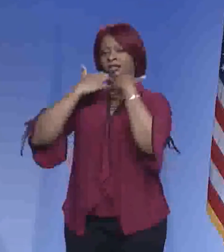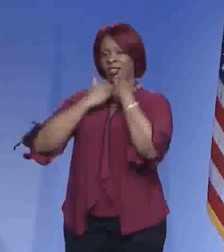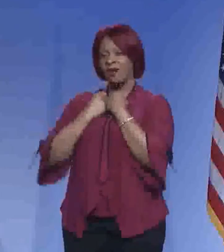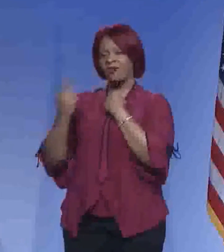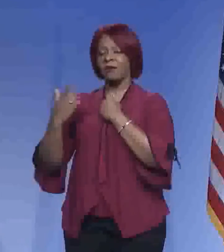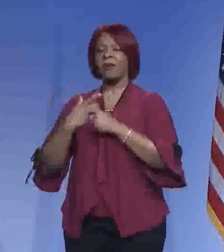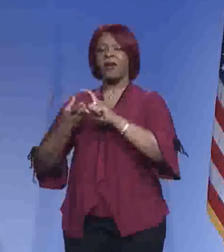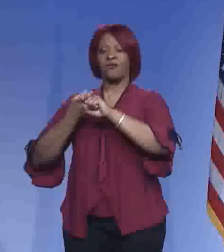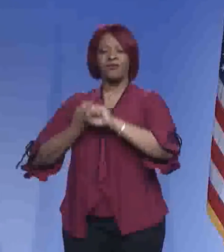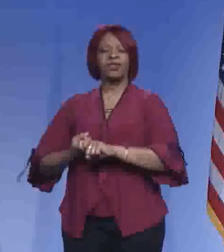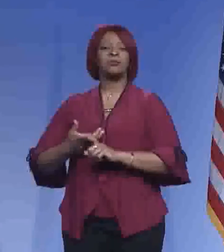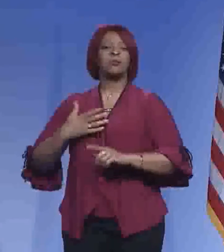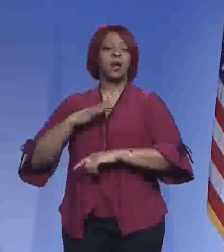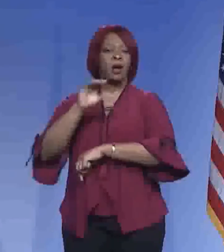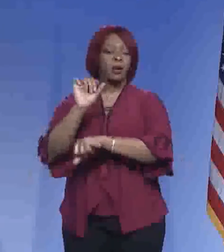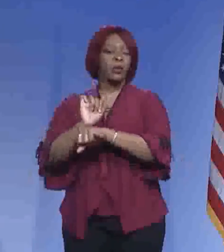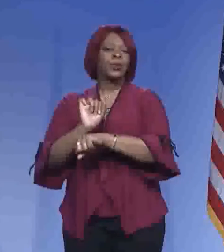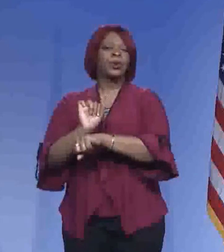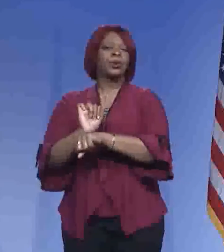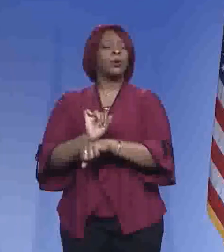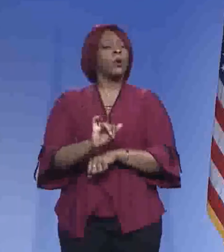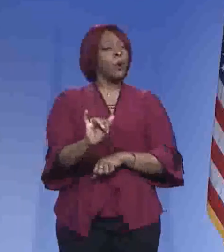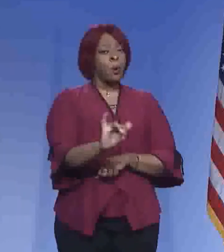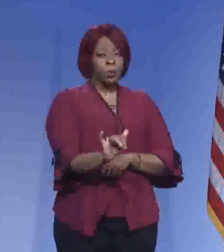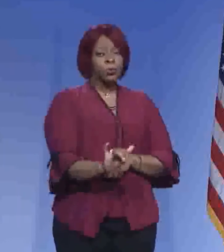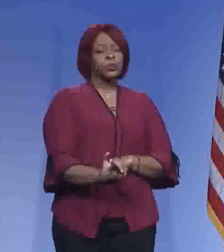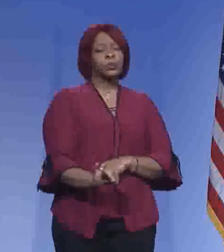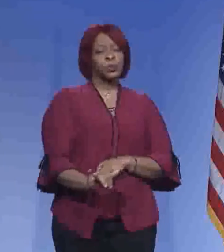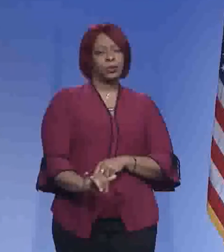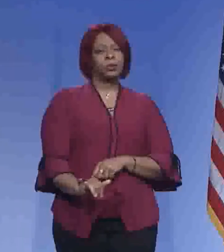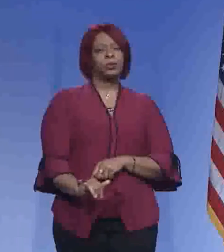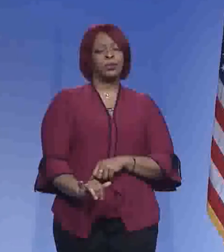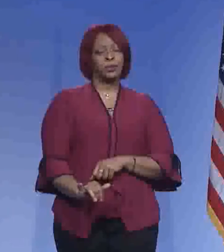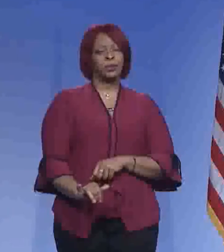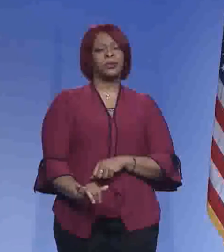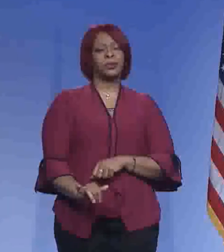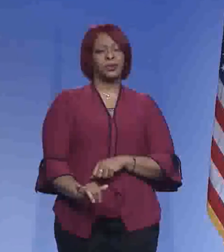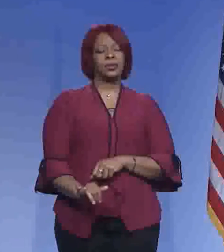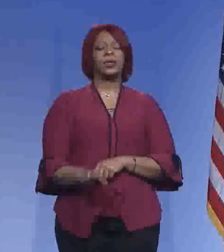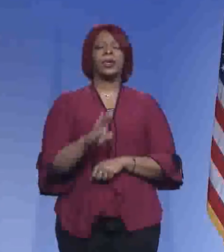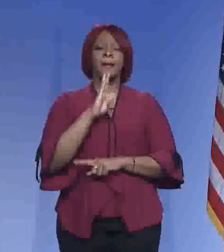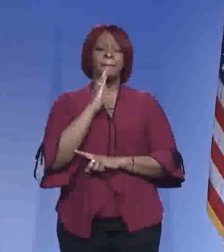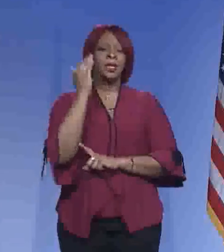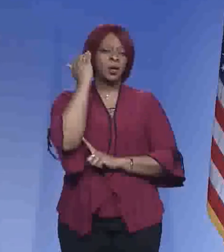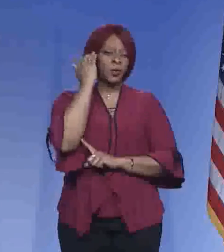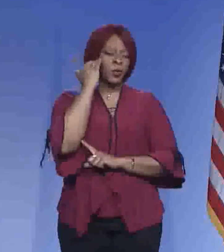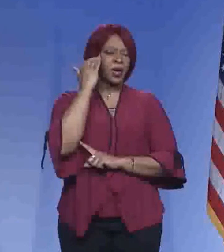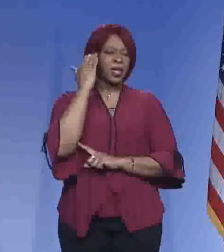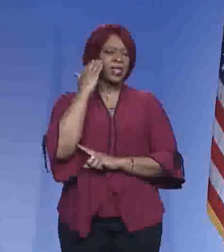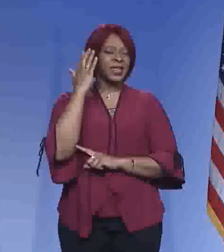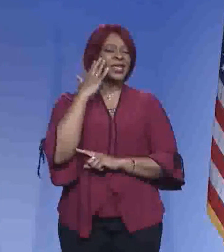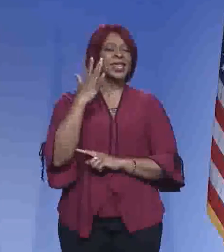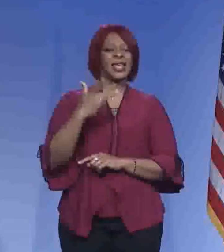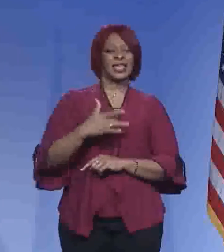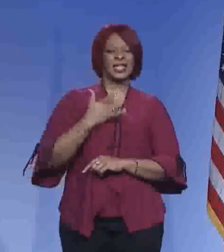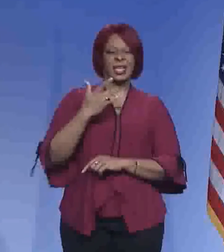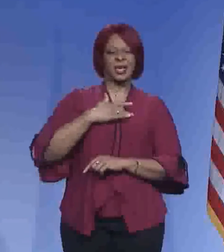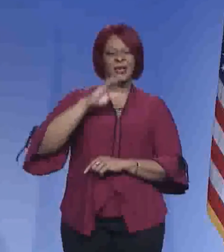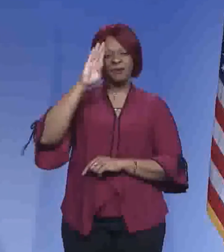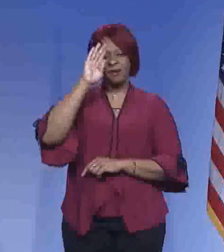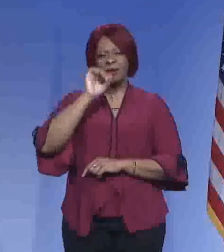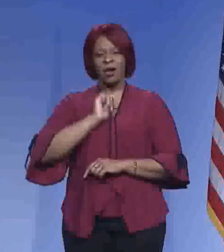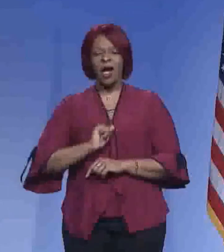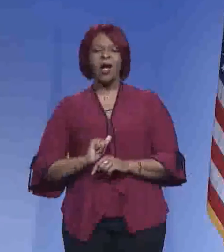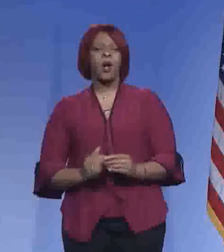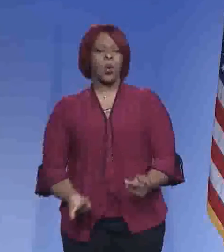friends, my coworkers. But also, let's be aware of the signs and symptoms of severe